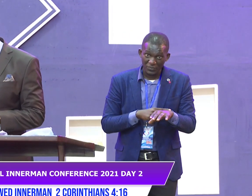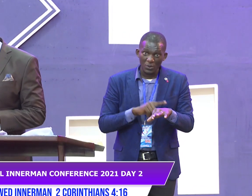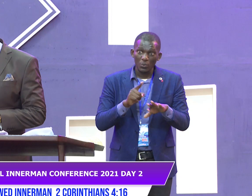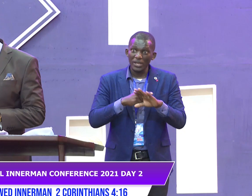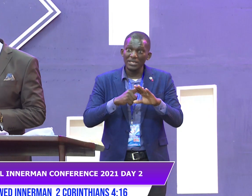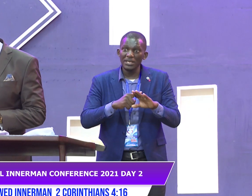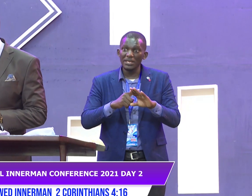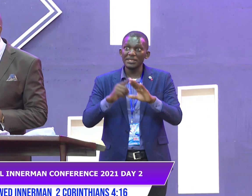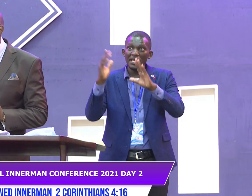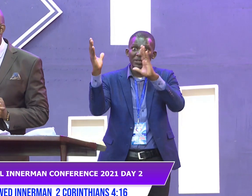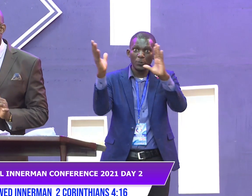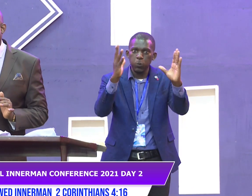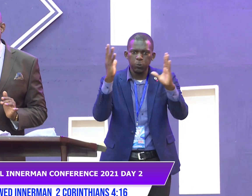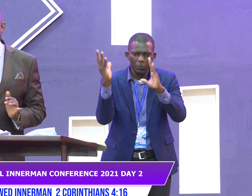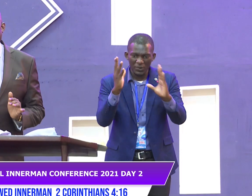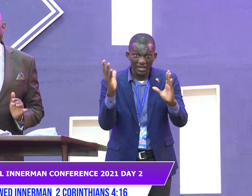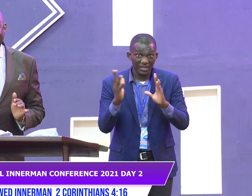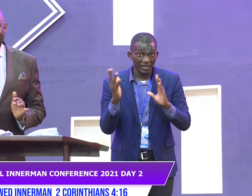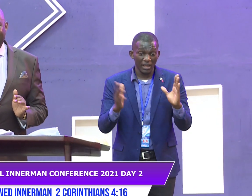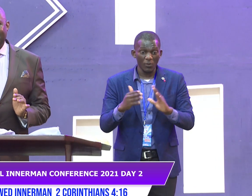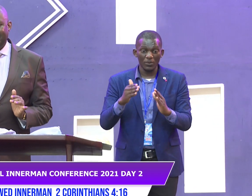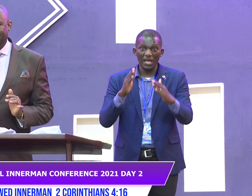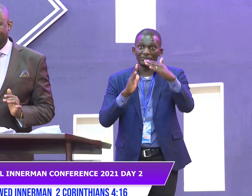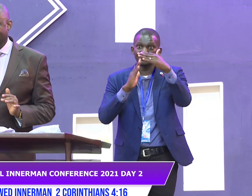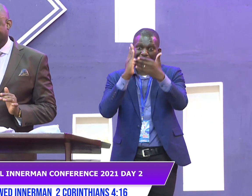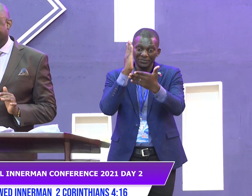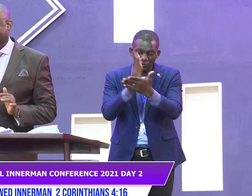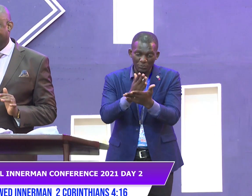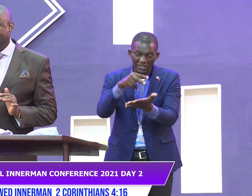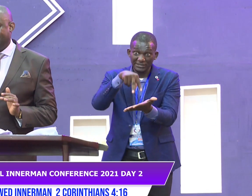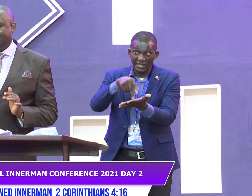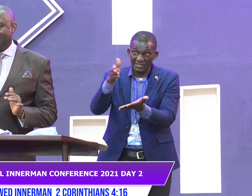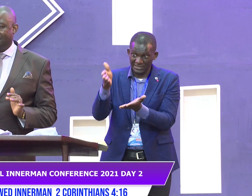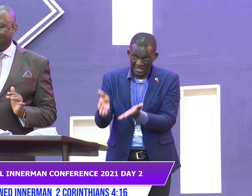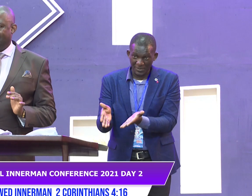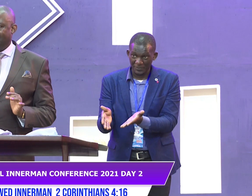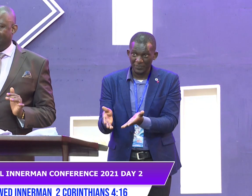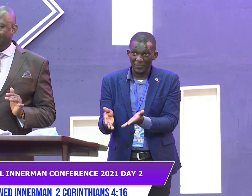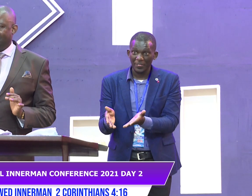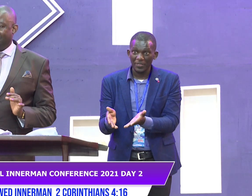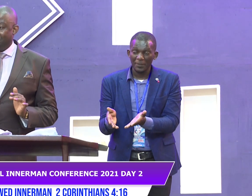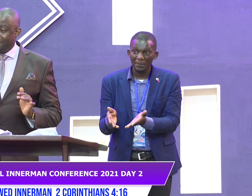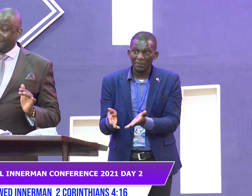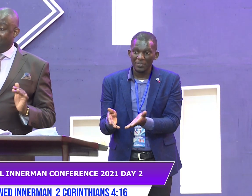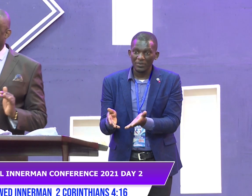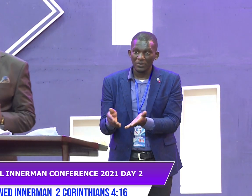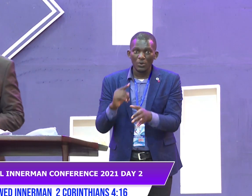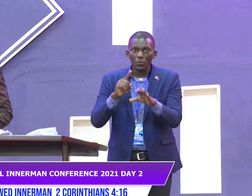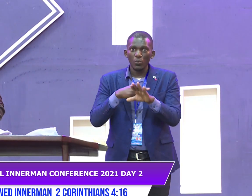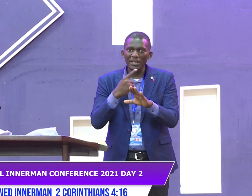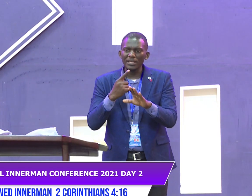time when the children of Israel would stay when the cloud was stand still. When it